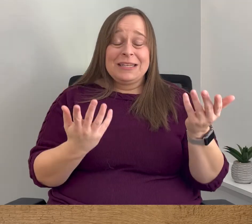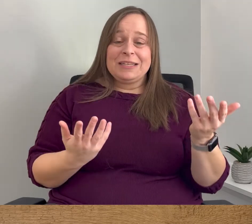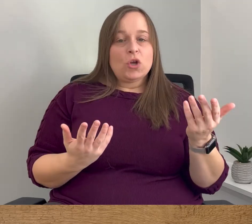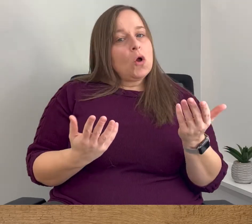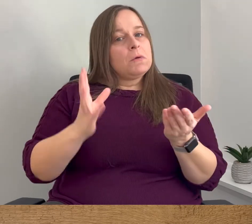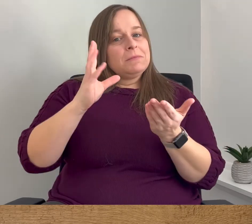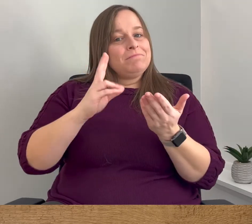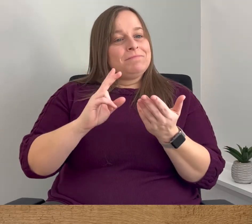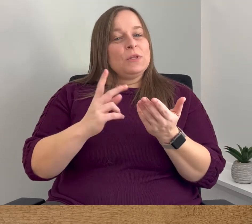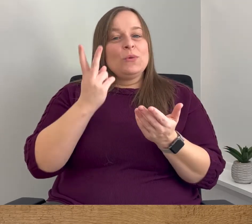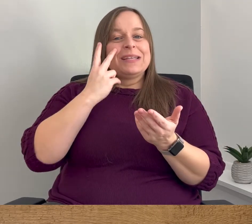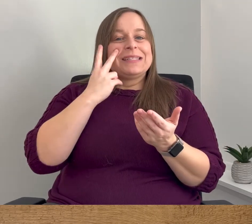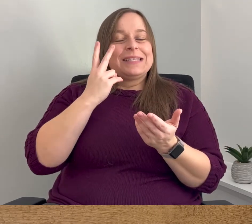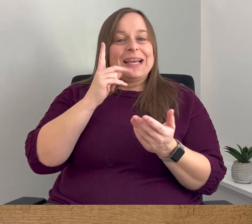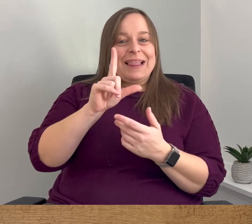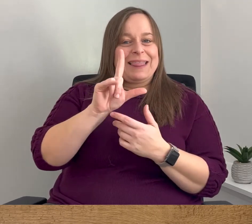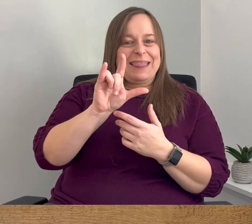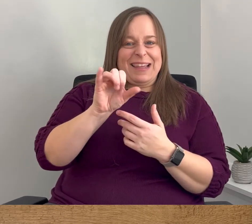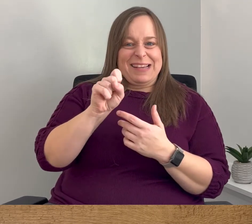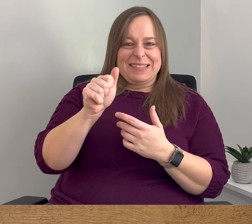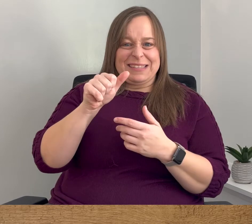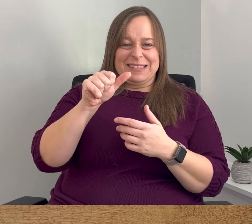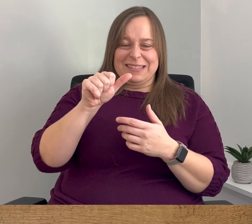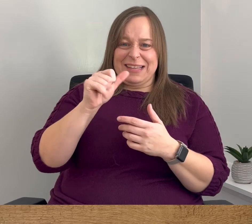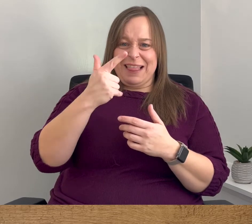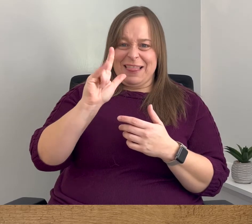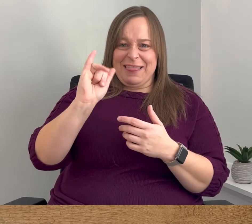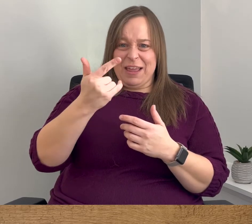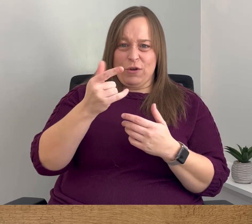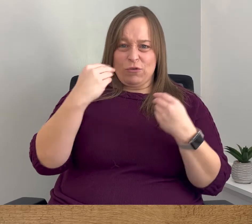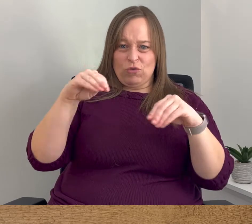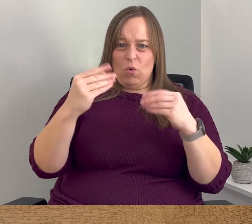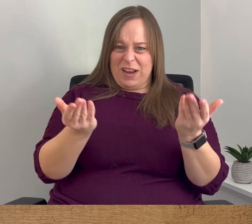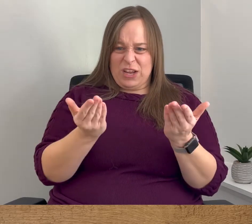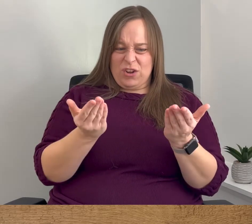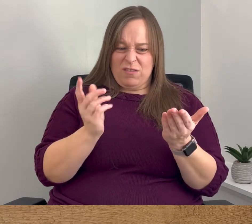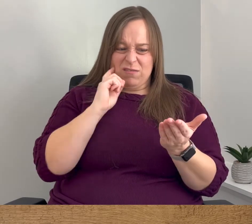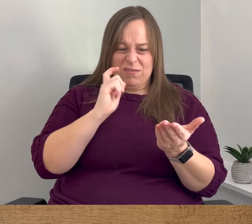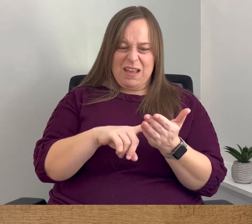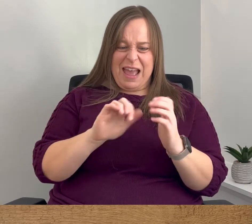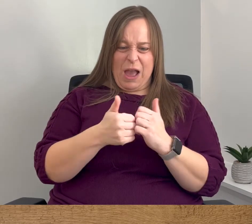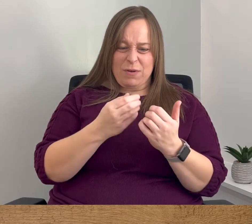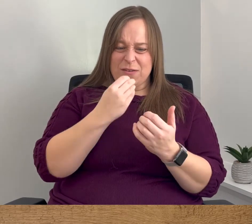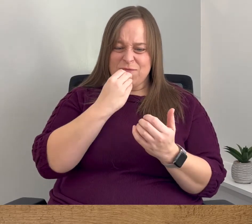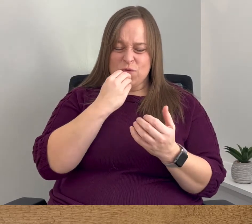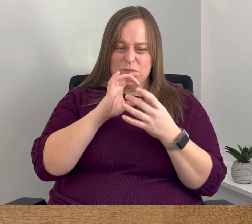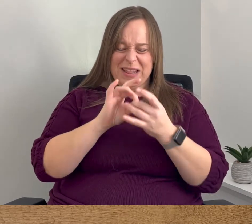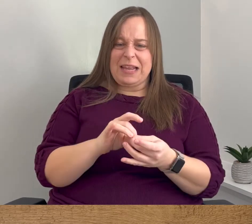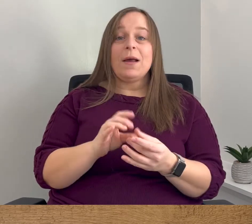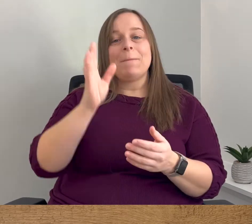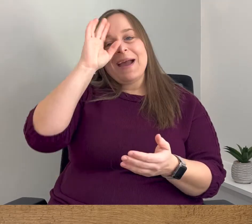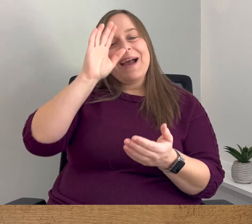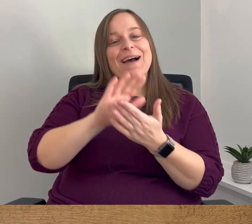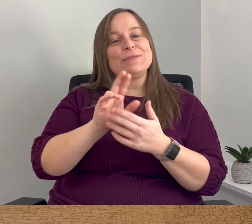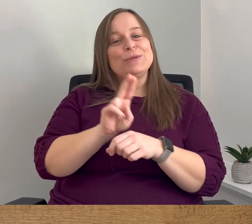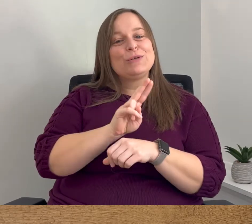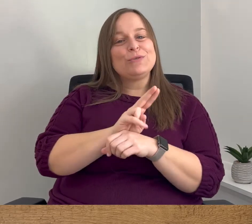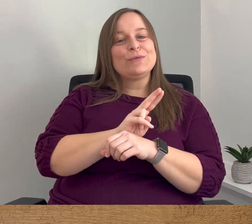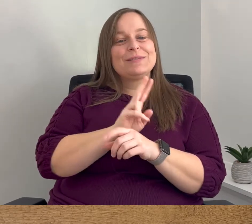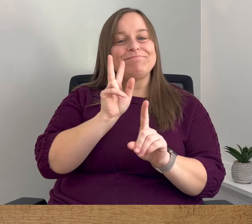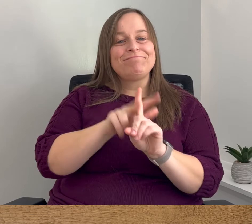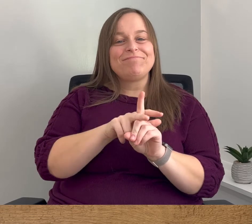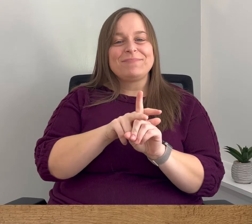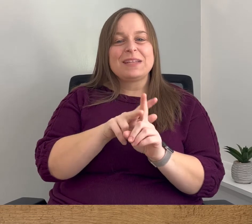going up and up and up. But you will see Lisa's Liquor Barn, which is a liquor store here. Like, liquor, how is that food, right? My